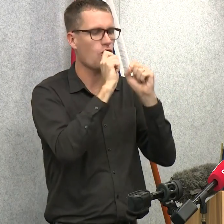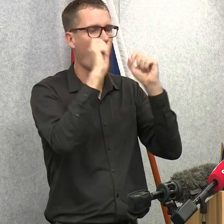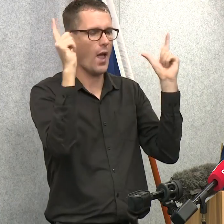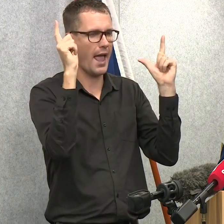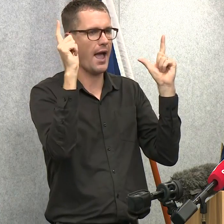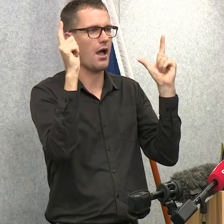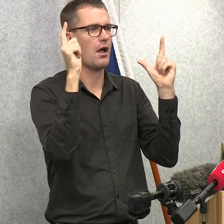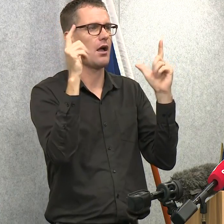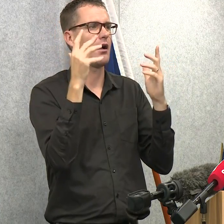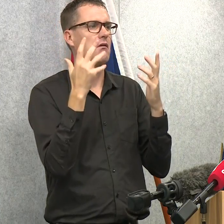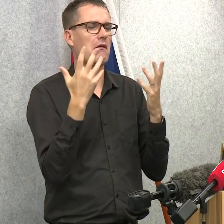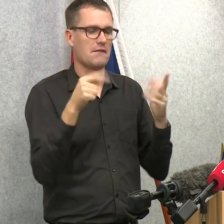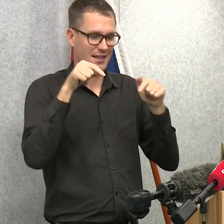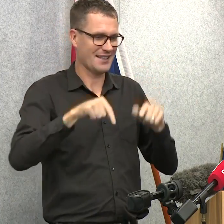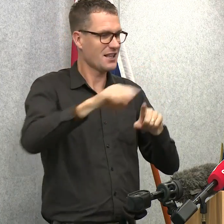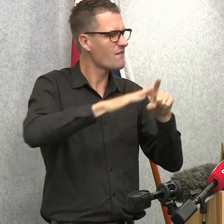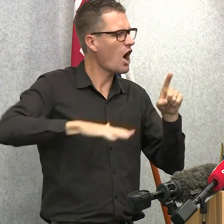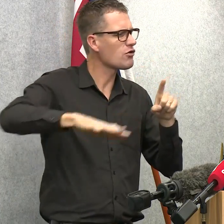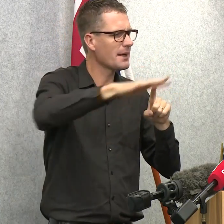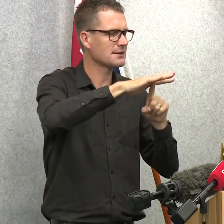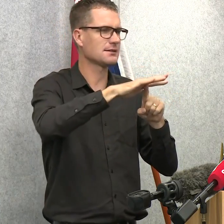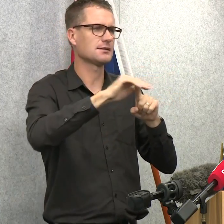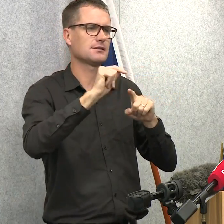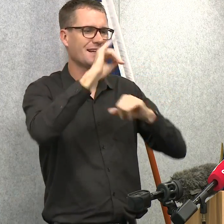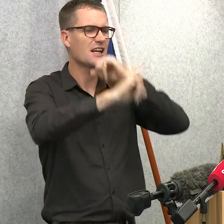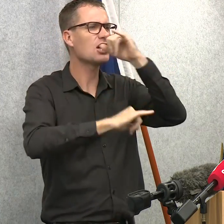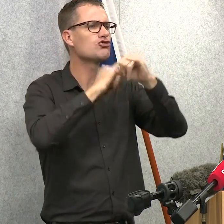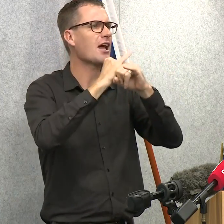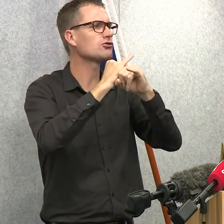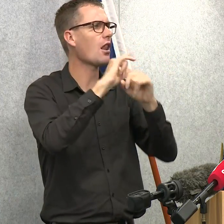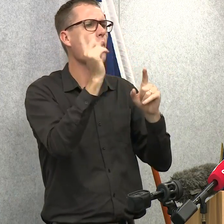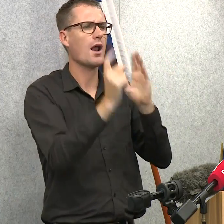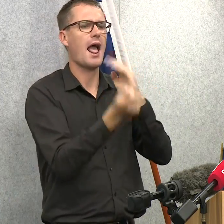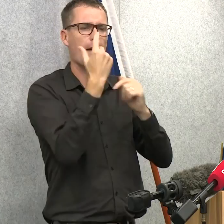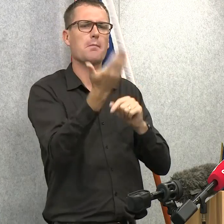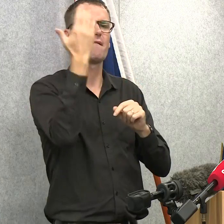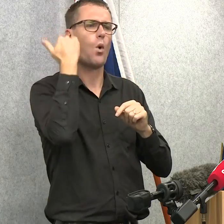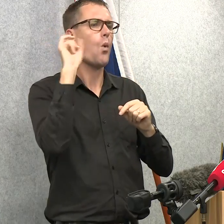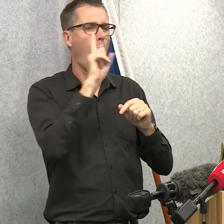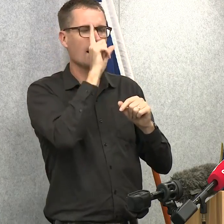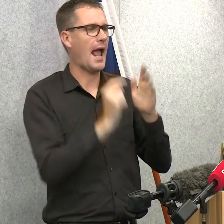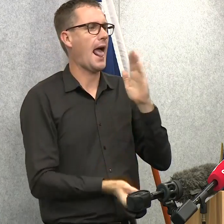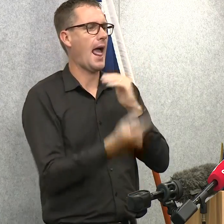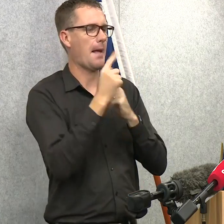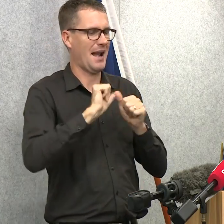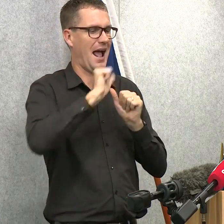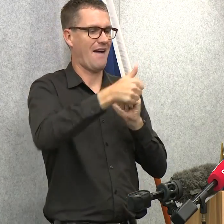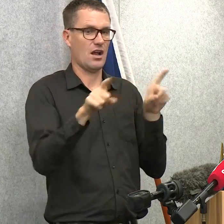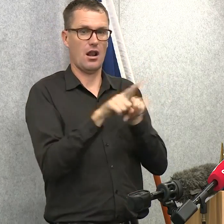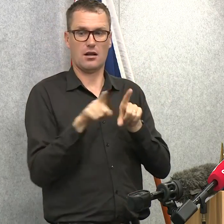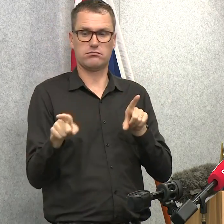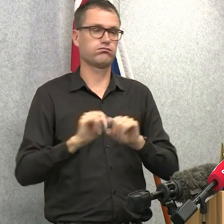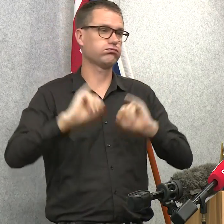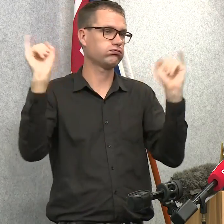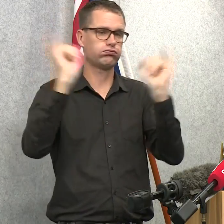the context and the environment and international precedents in terms of what can occur following such